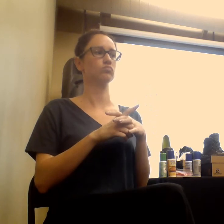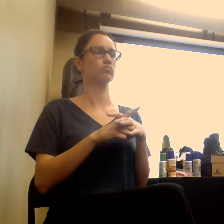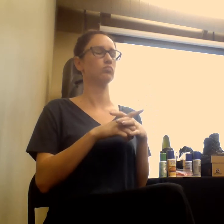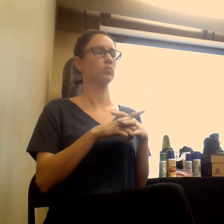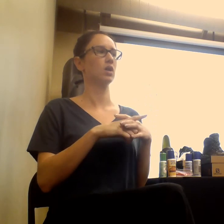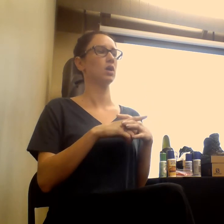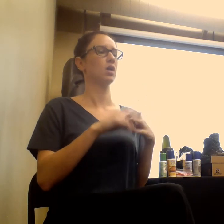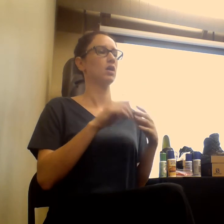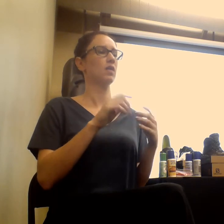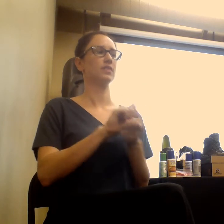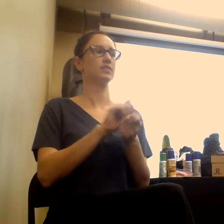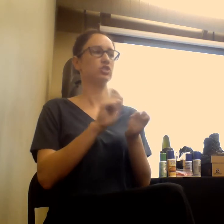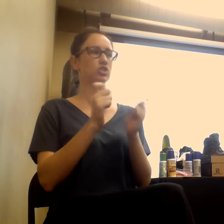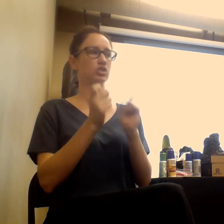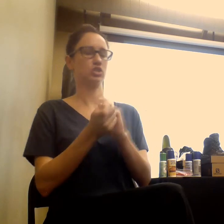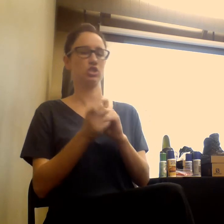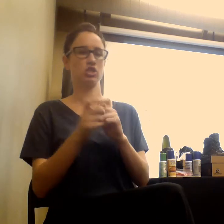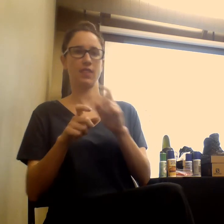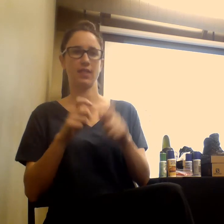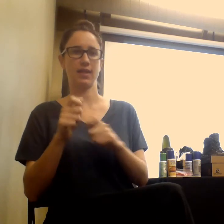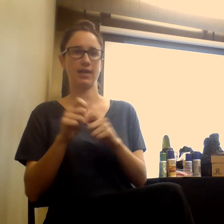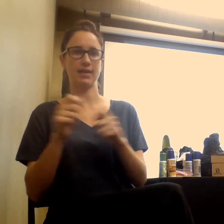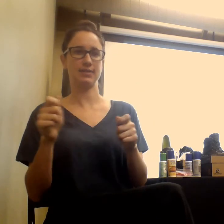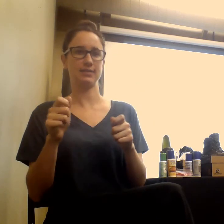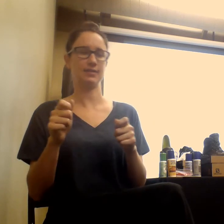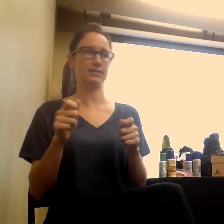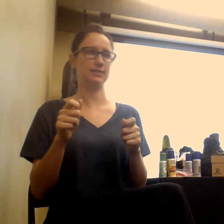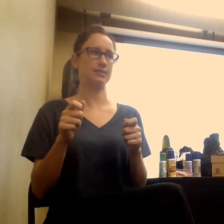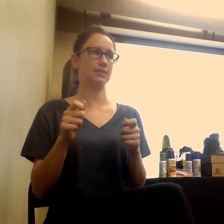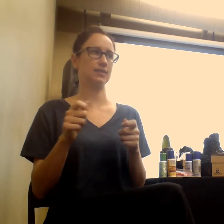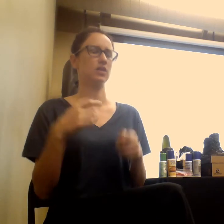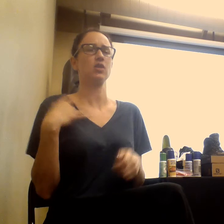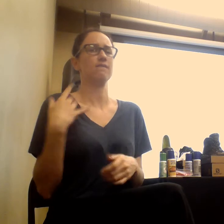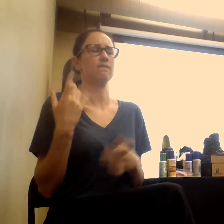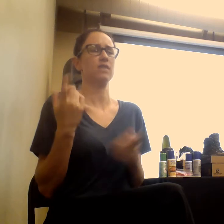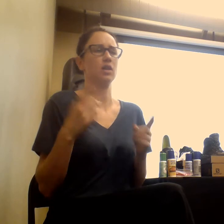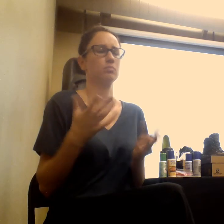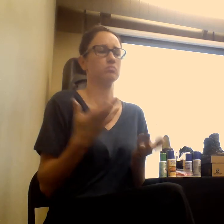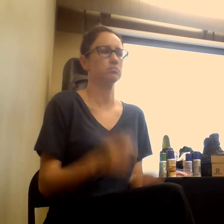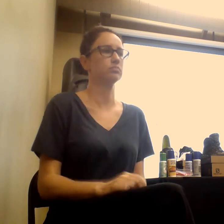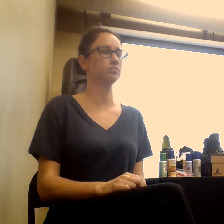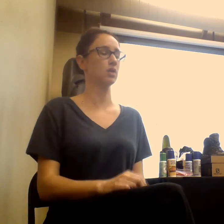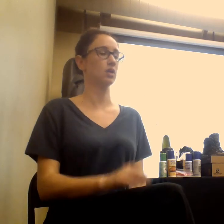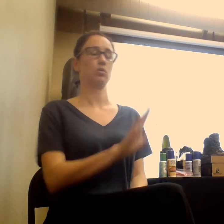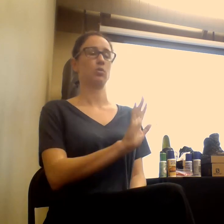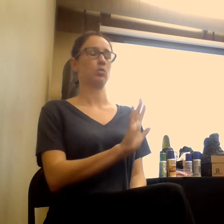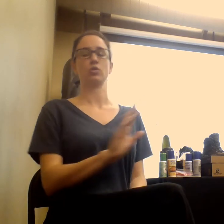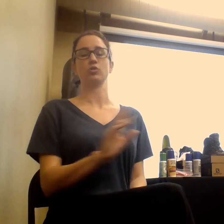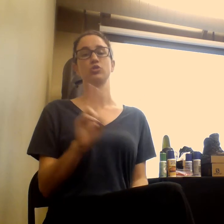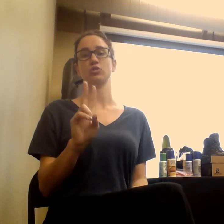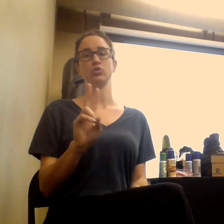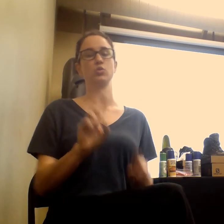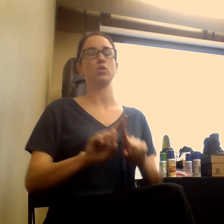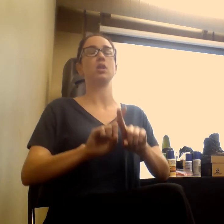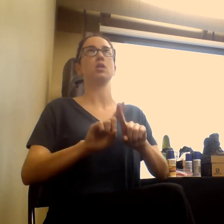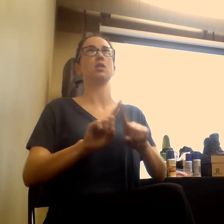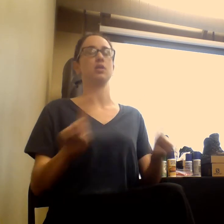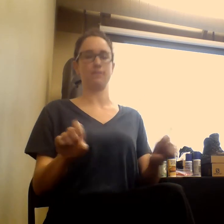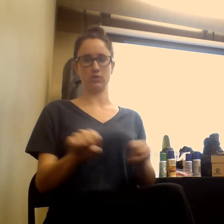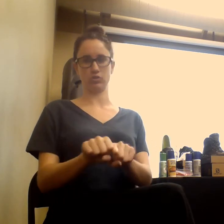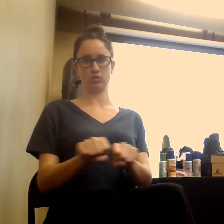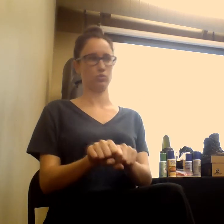simply moving your laces around? No, they're completely 2 different shoes. So for you, flat toe, I think you should